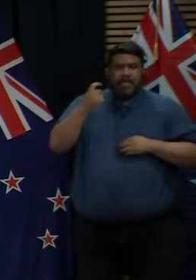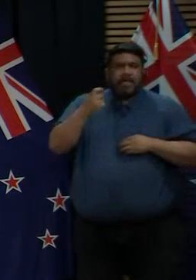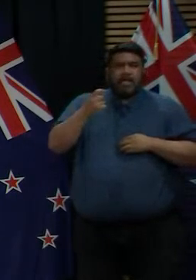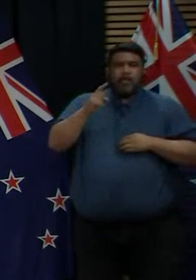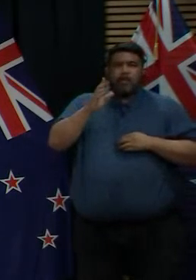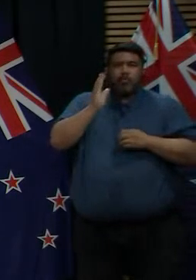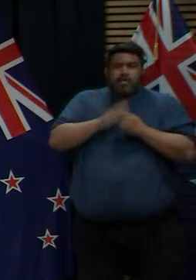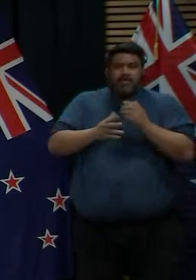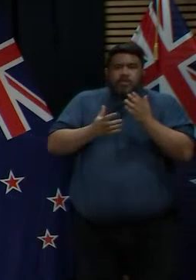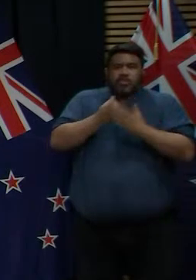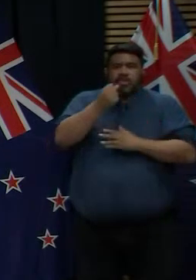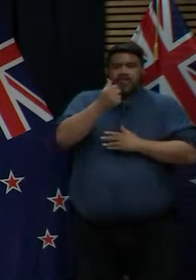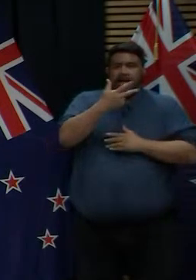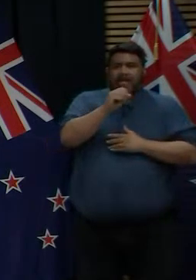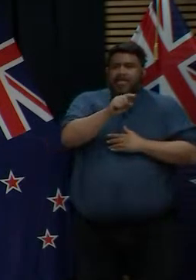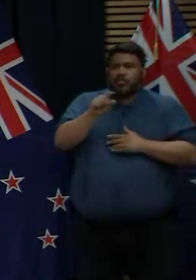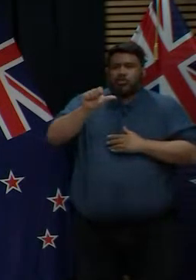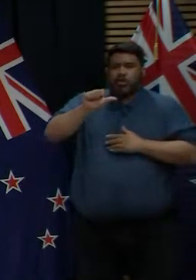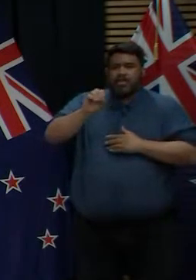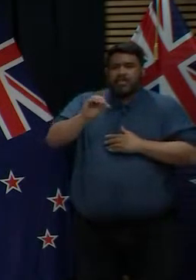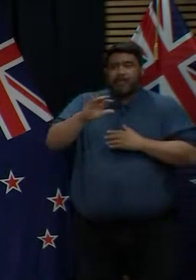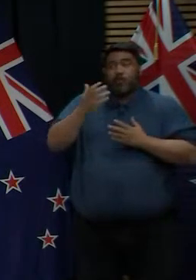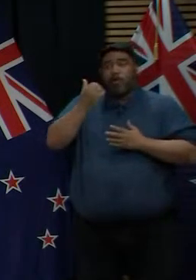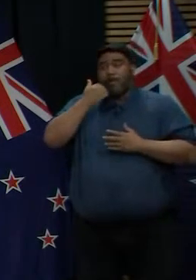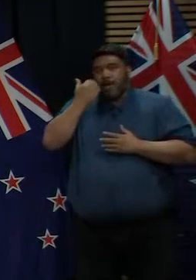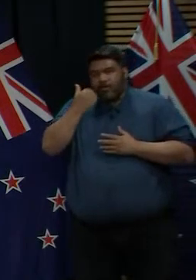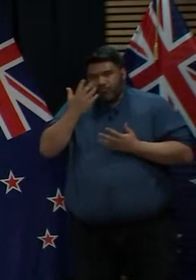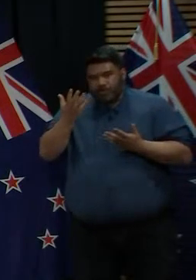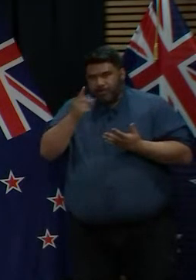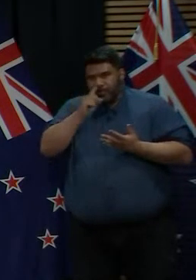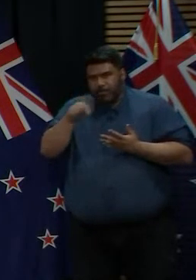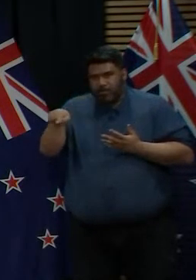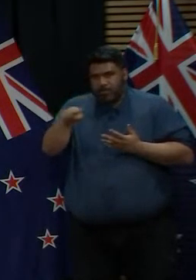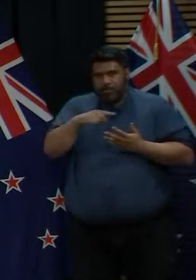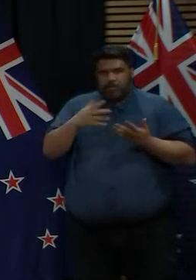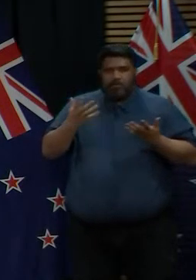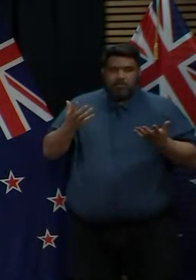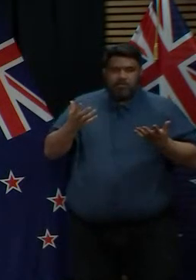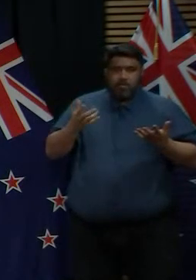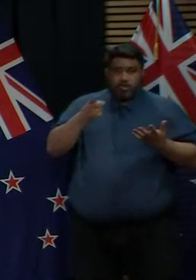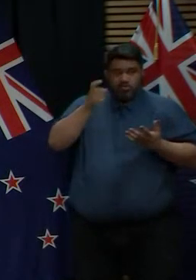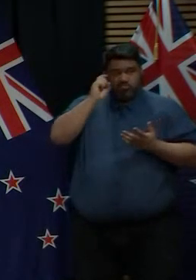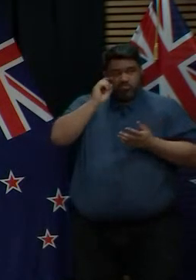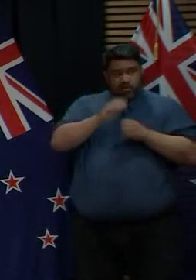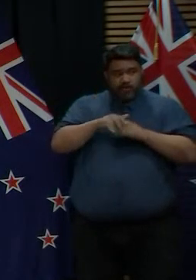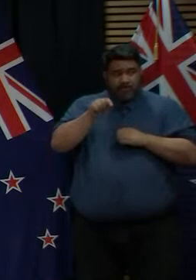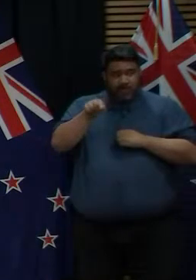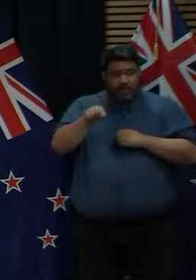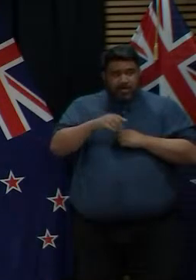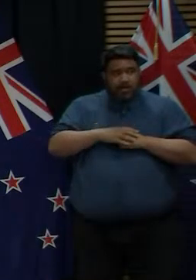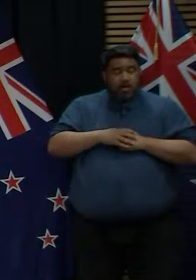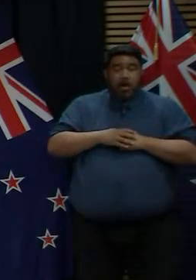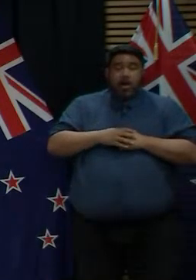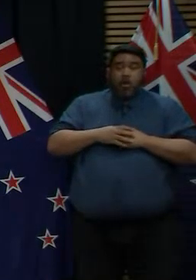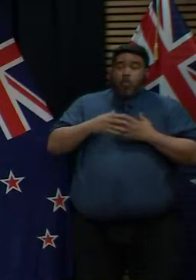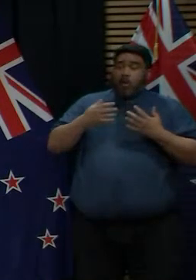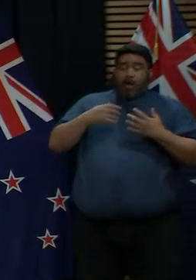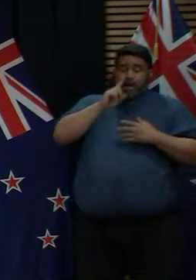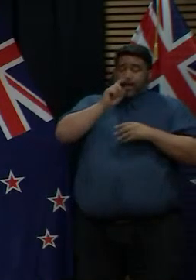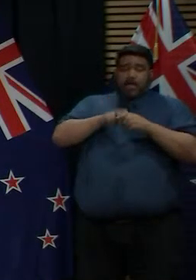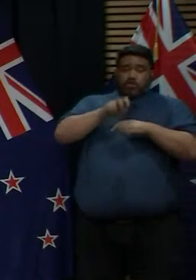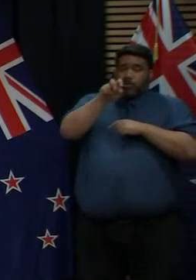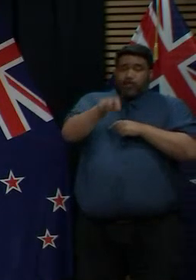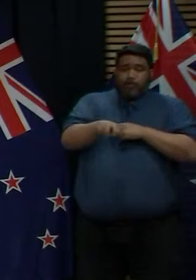90% vaccination rates among Māori or Pacific Islanders? I'm not willing to make that assumption. And I don't think any of